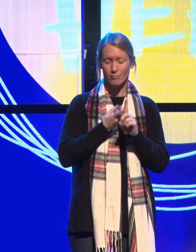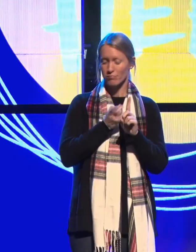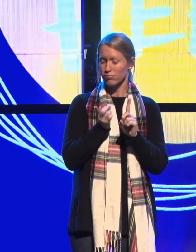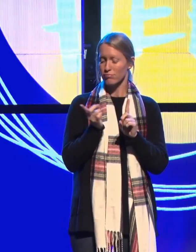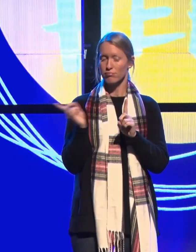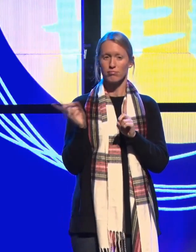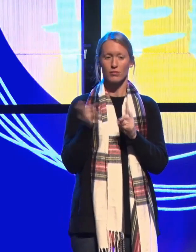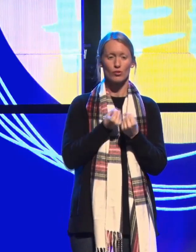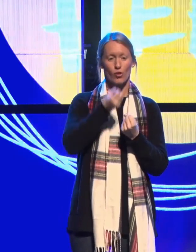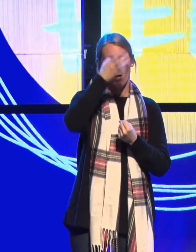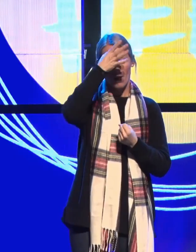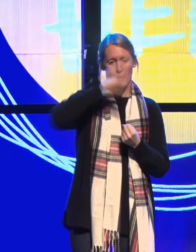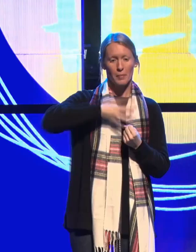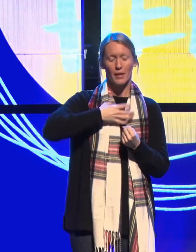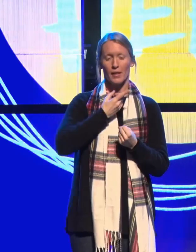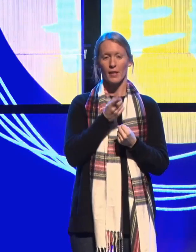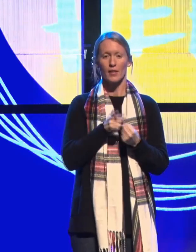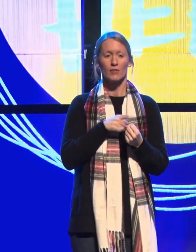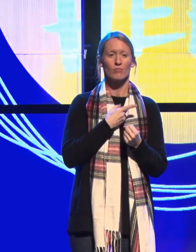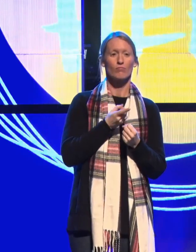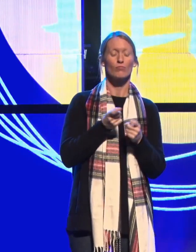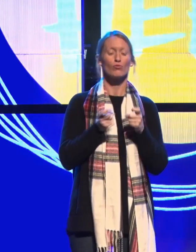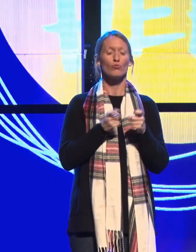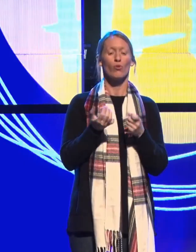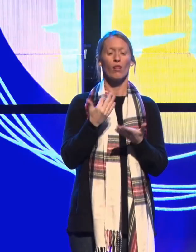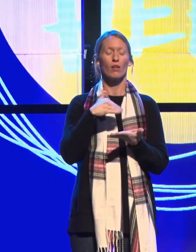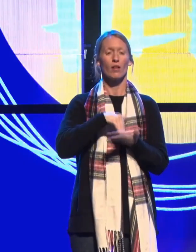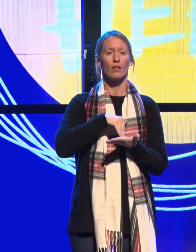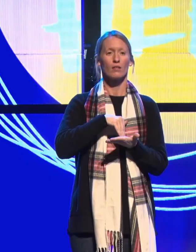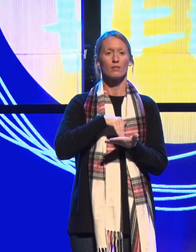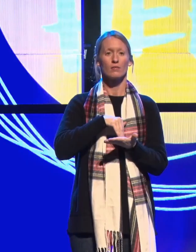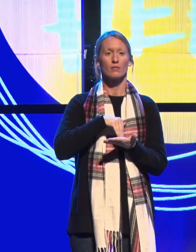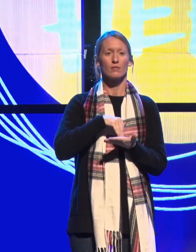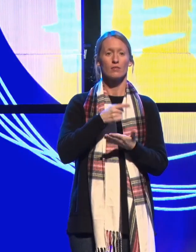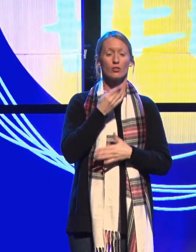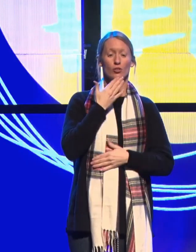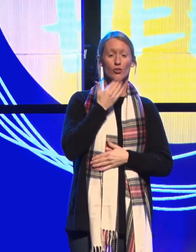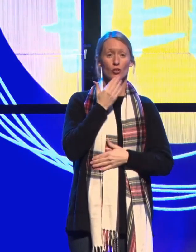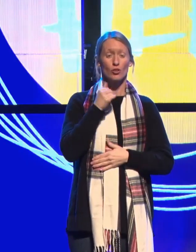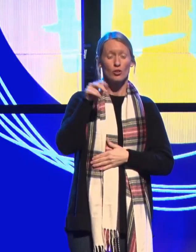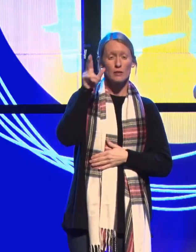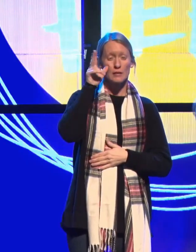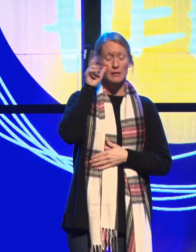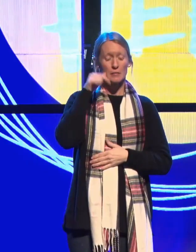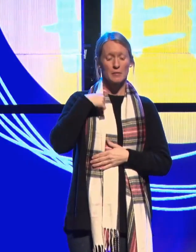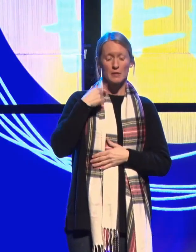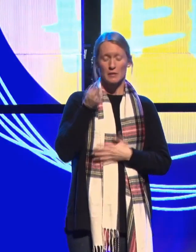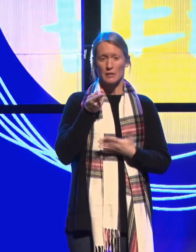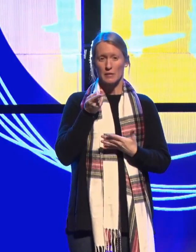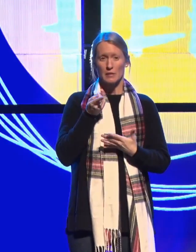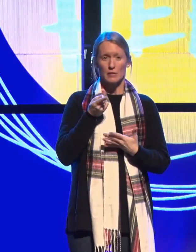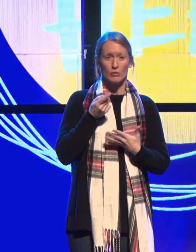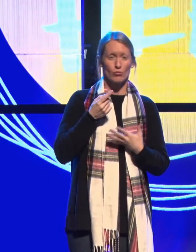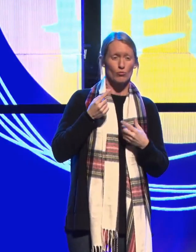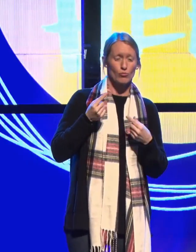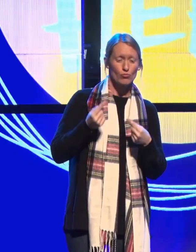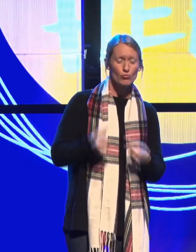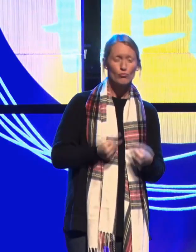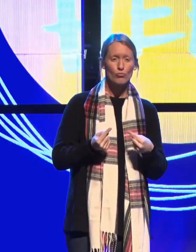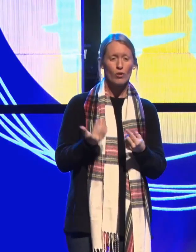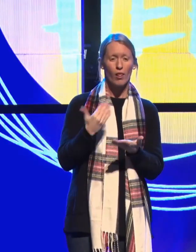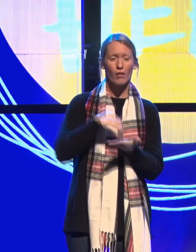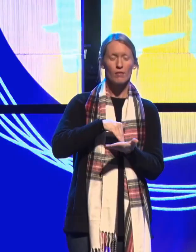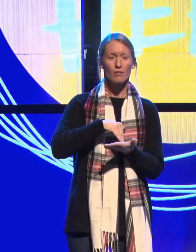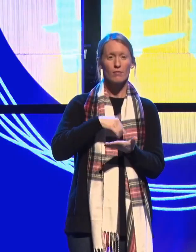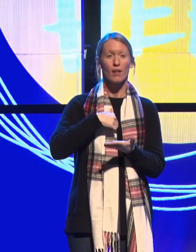strong man is gonna untie itself, right? That sugar demon's gonna get all over you. You gotta learn